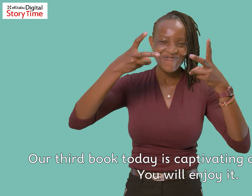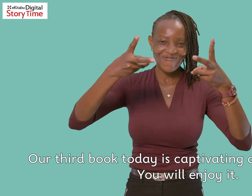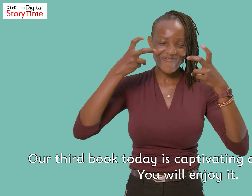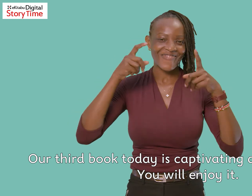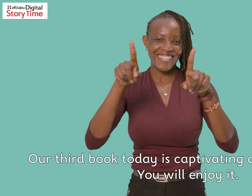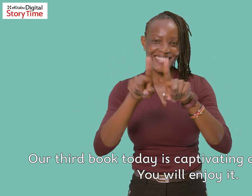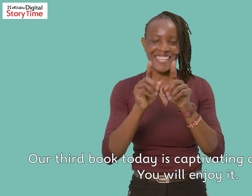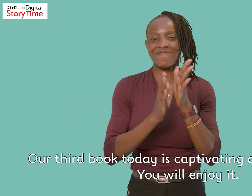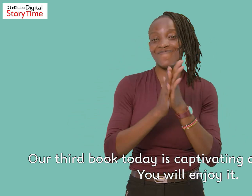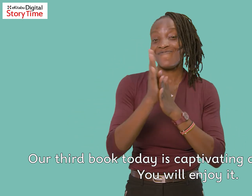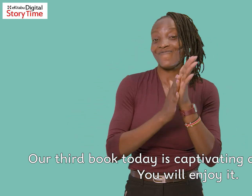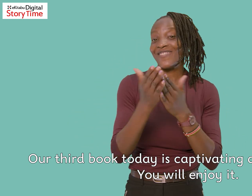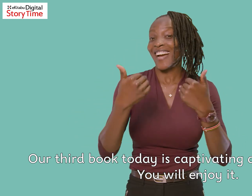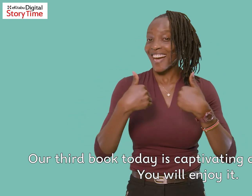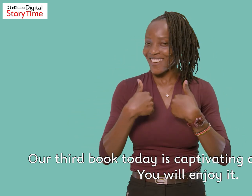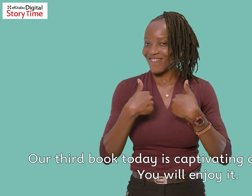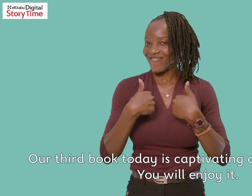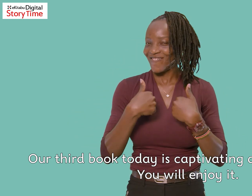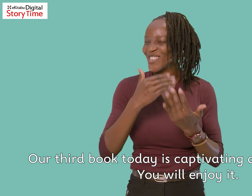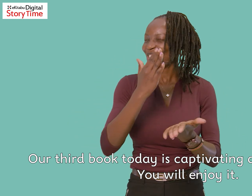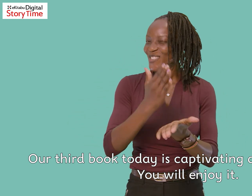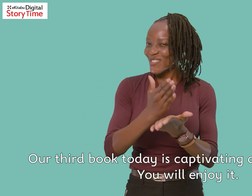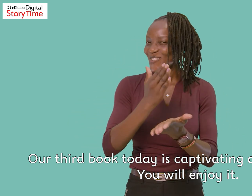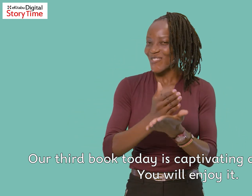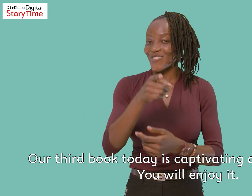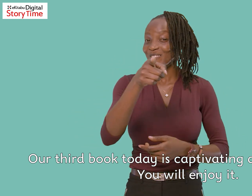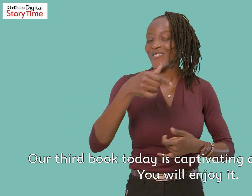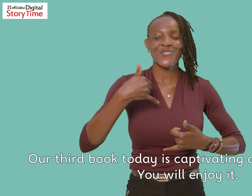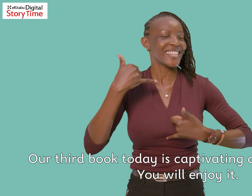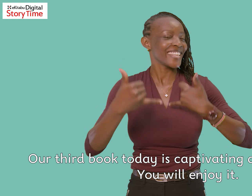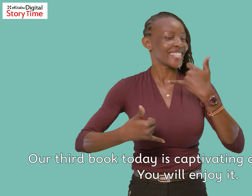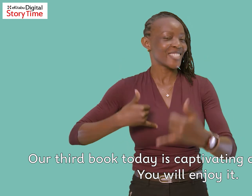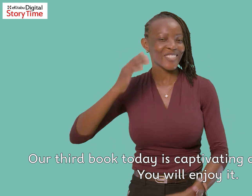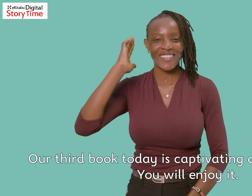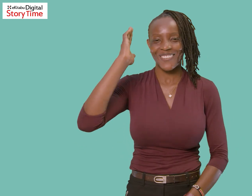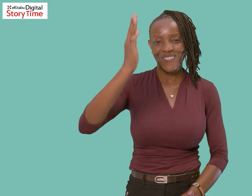Our third book for today is captivating and motivating. You will enjoy it.